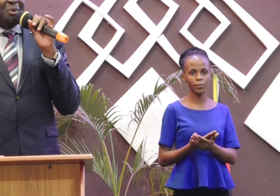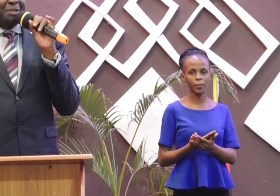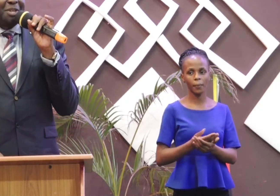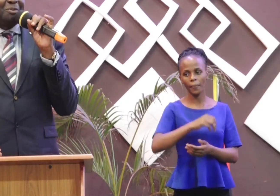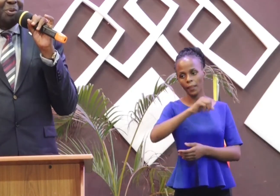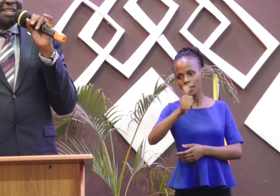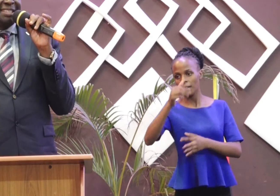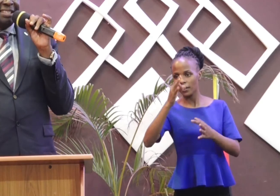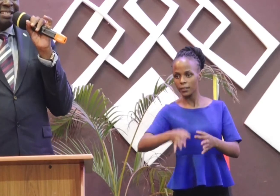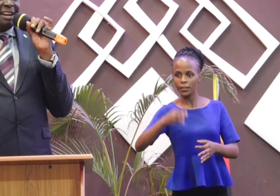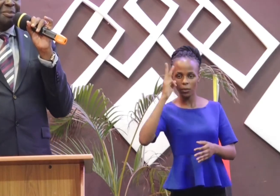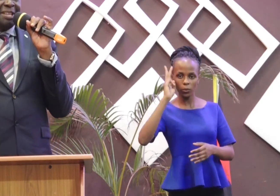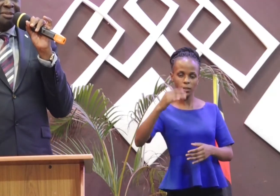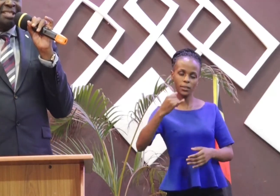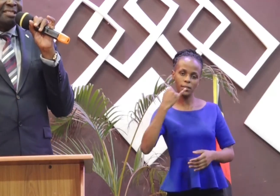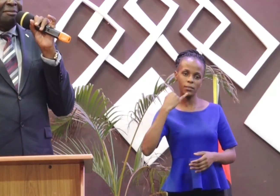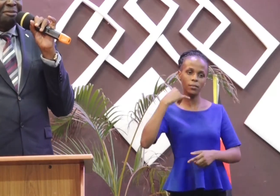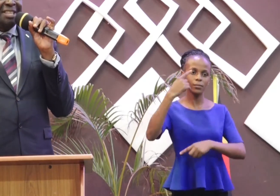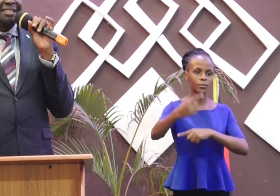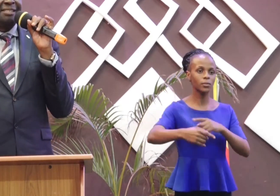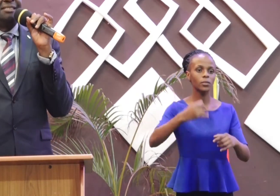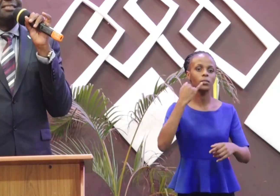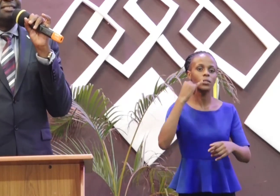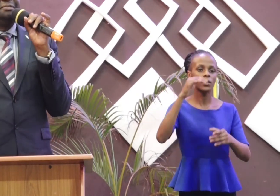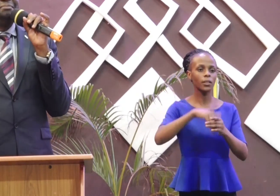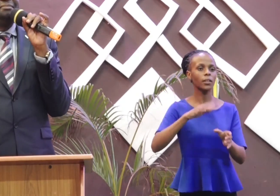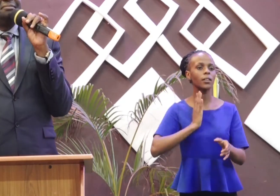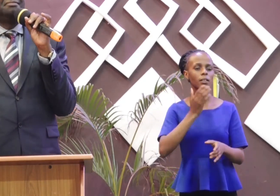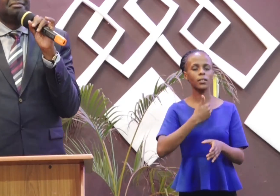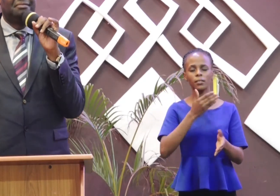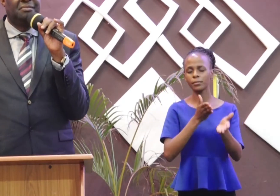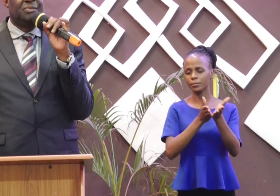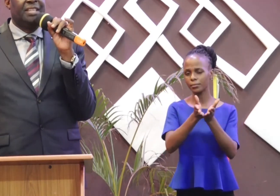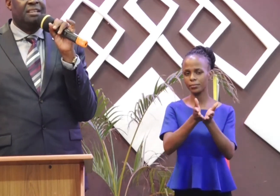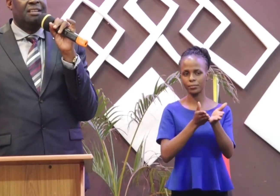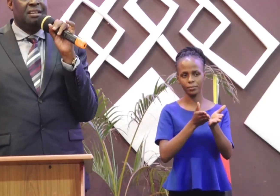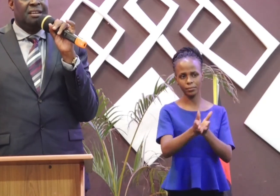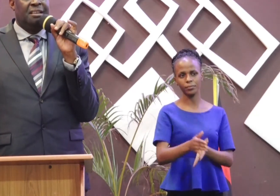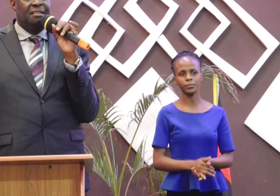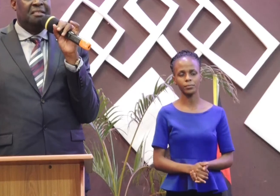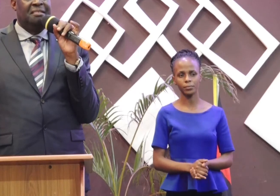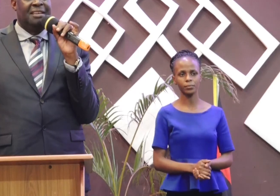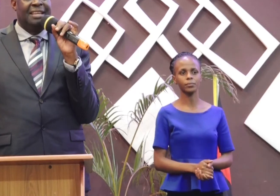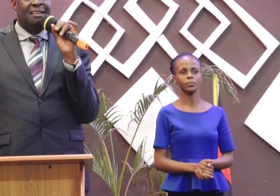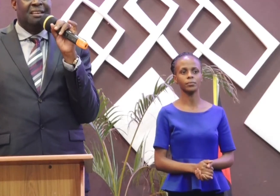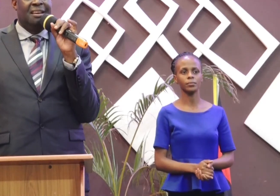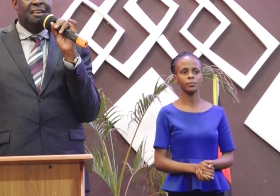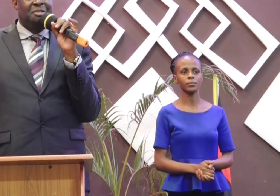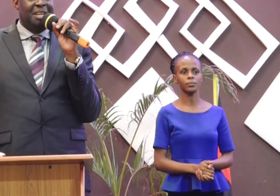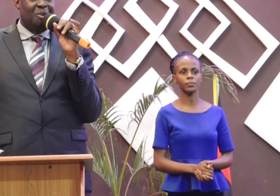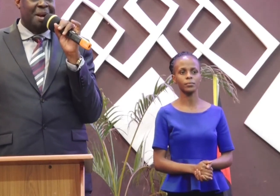Ibira tujja kubatongera bibategeeza mu services zaffe. We shall be informing you of all other things in our